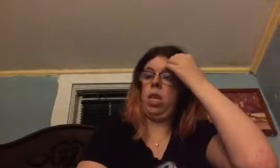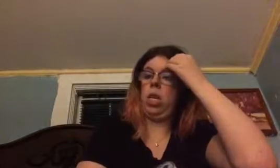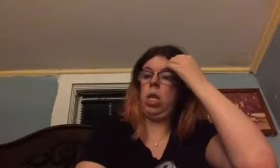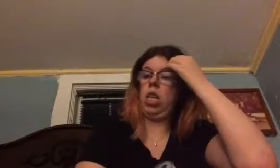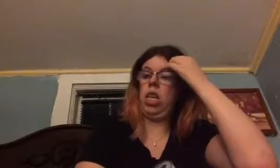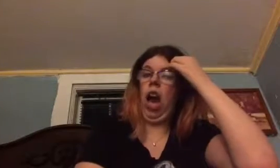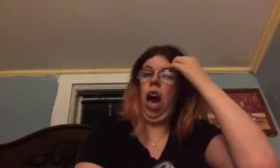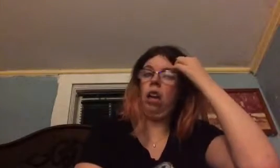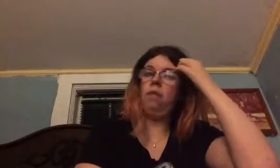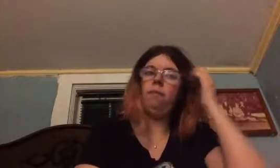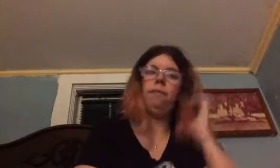yeah.